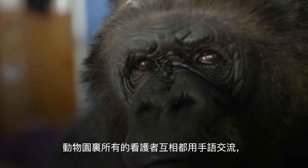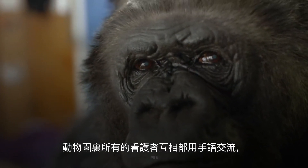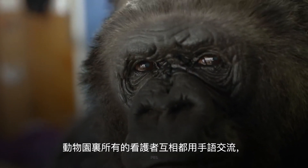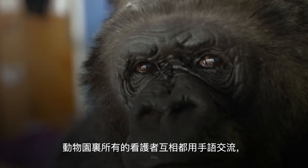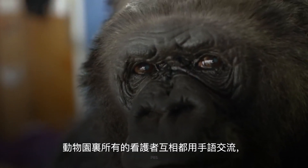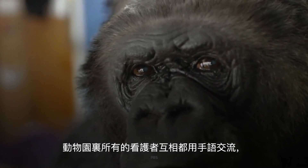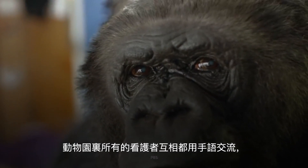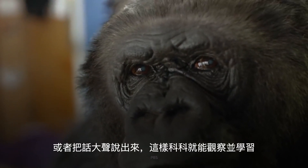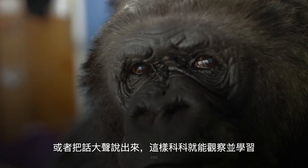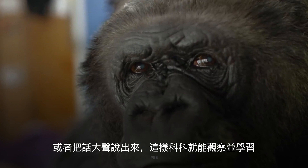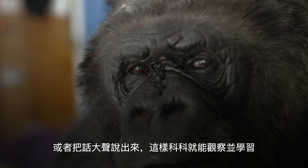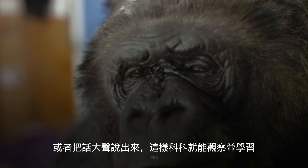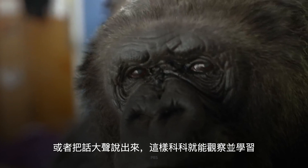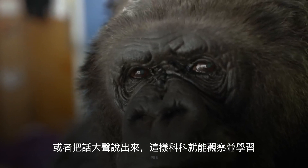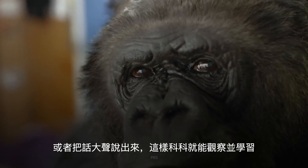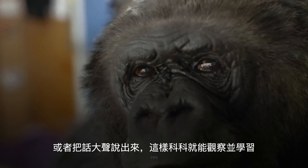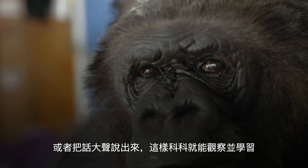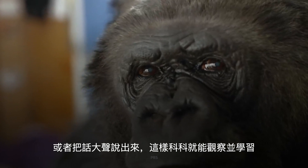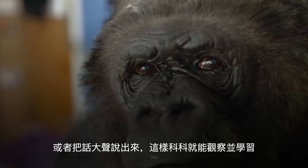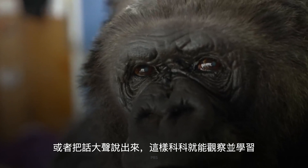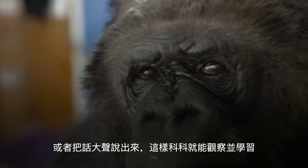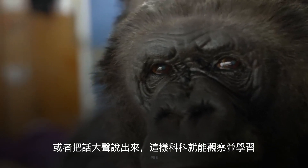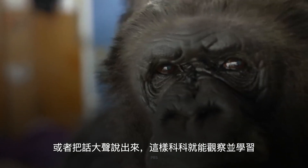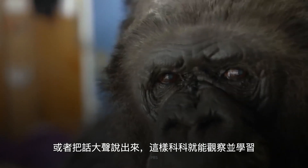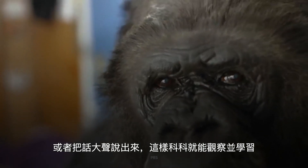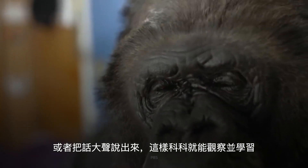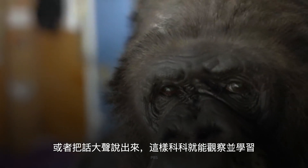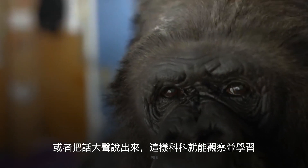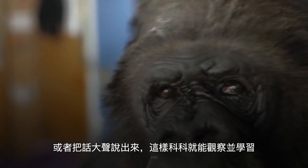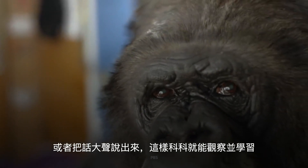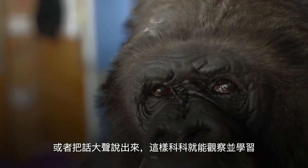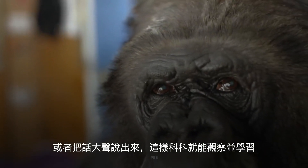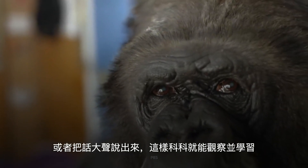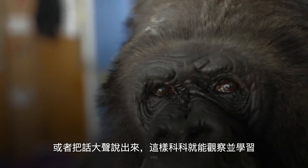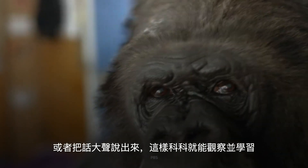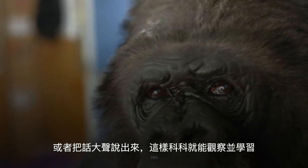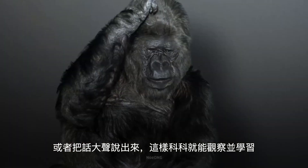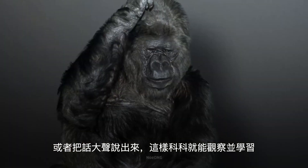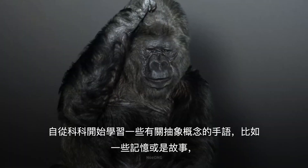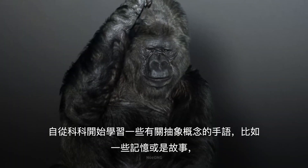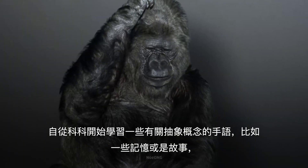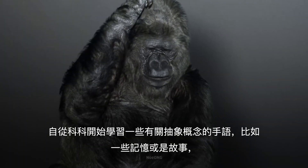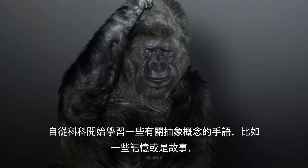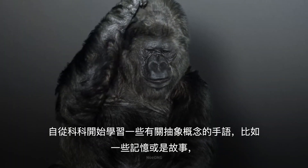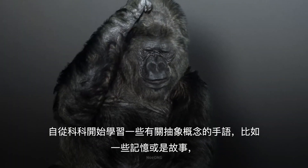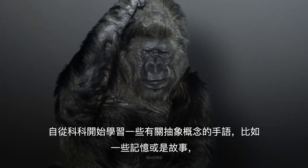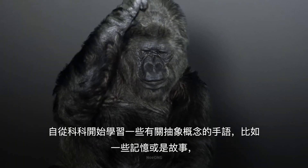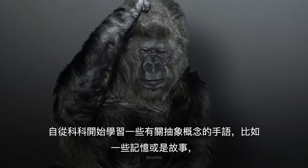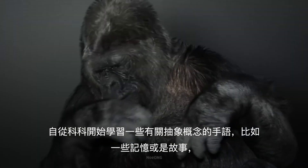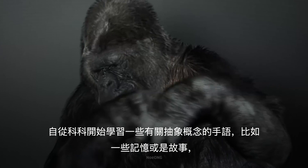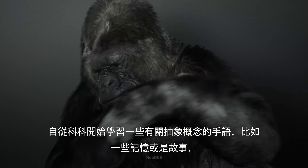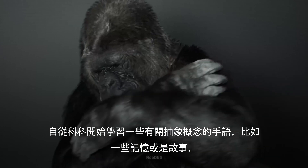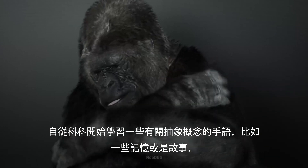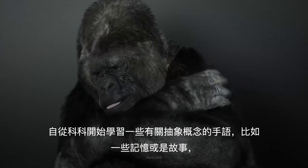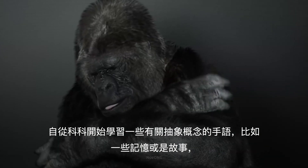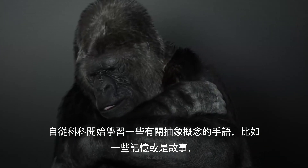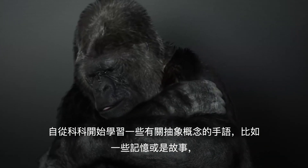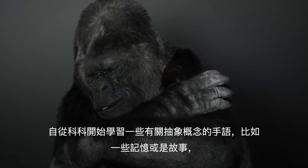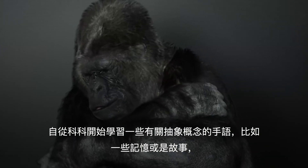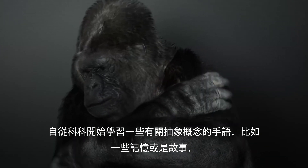each other and say the words out loud as well, so Coco could observe and absorb. The hard work continued to pay off as Coco started